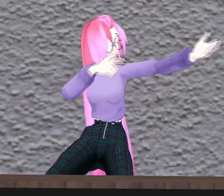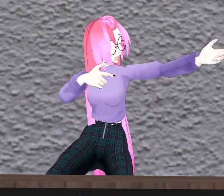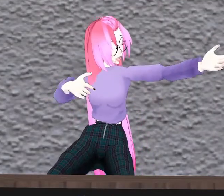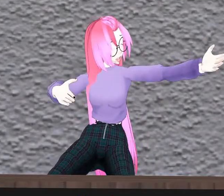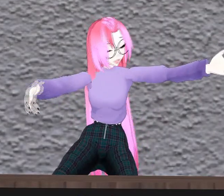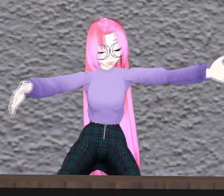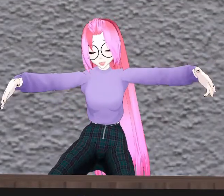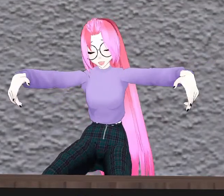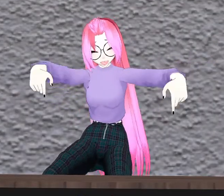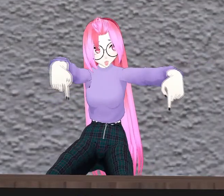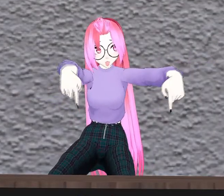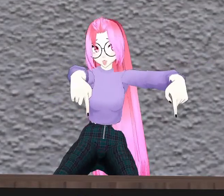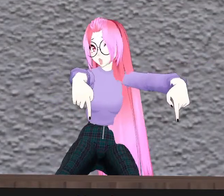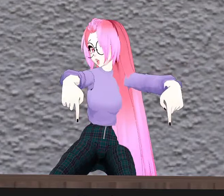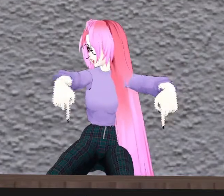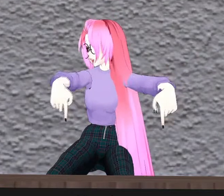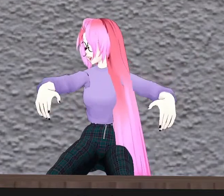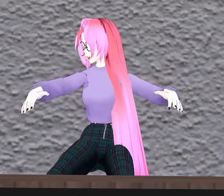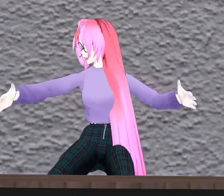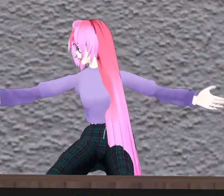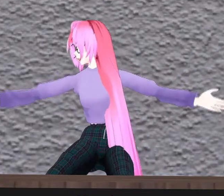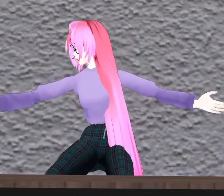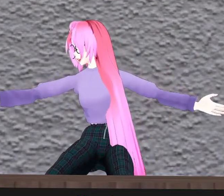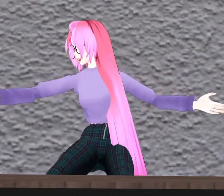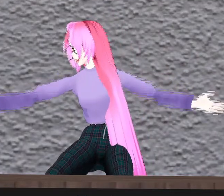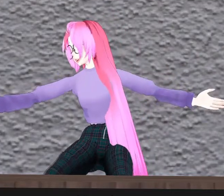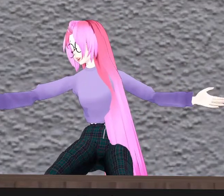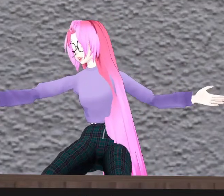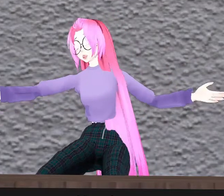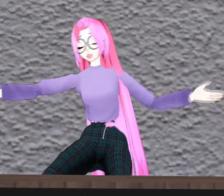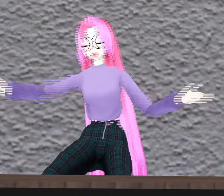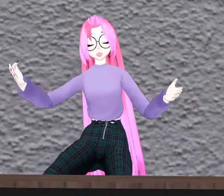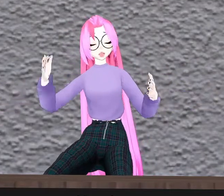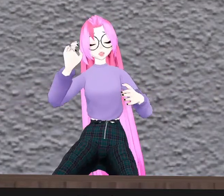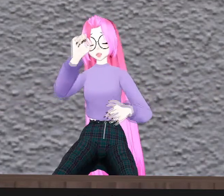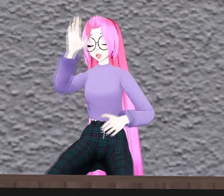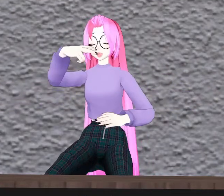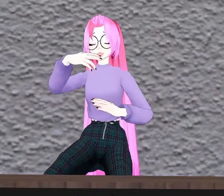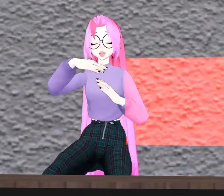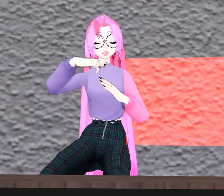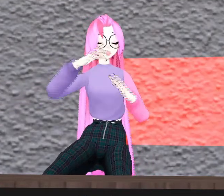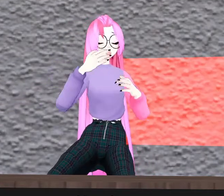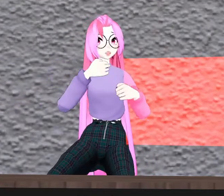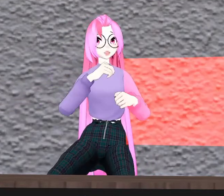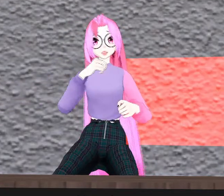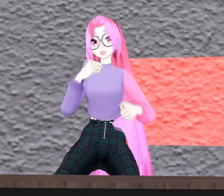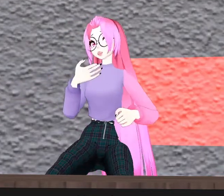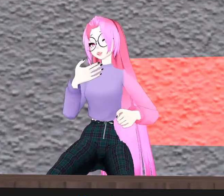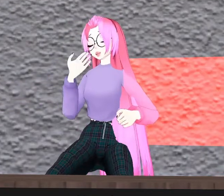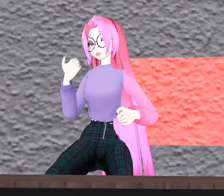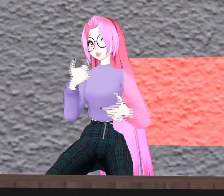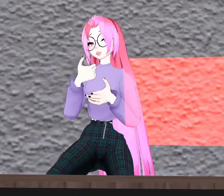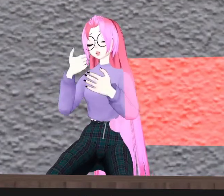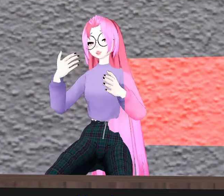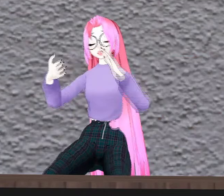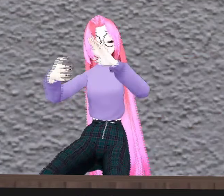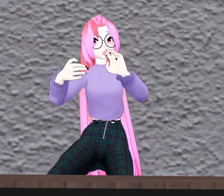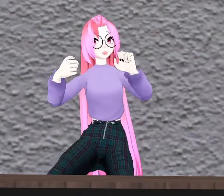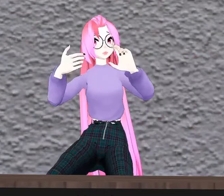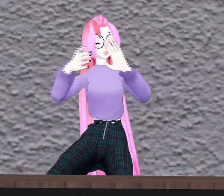you, can you come up here? Yep. So right here, these lovely, lovely avatars are optimized, which means that's going to help our performance here and make